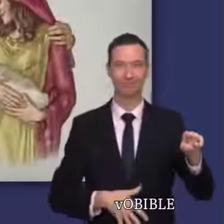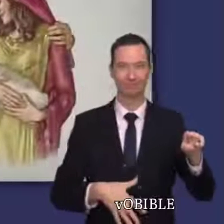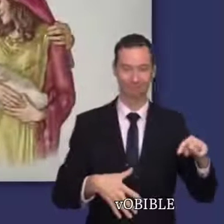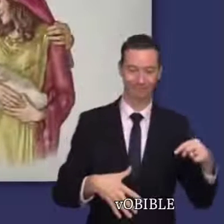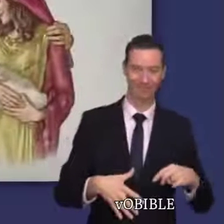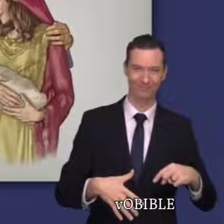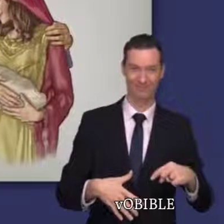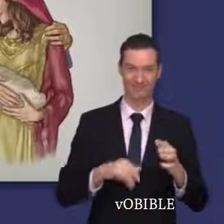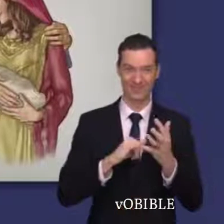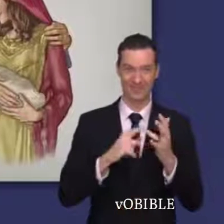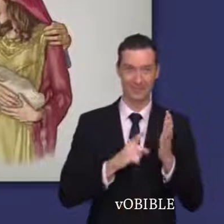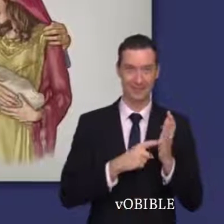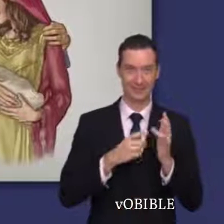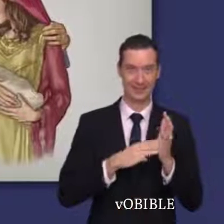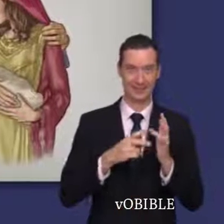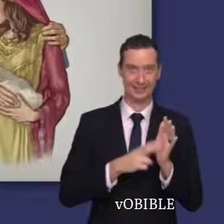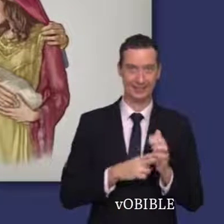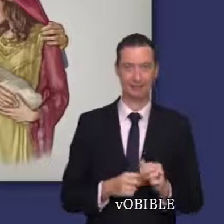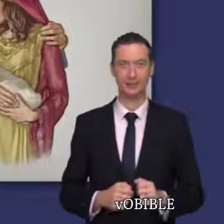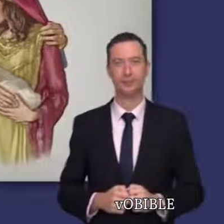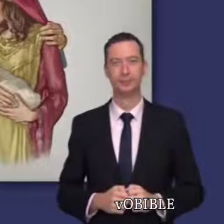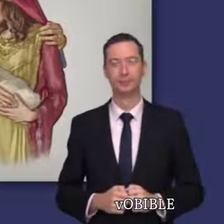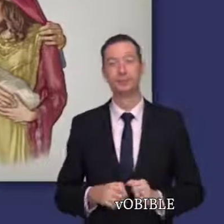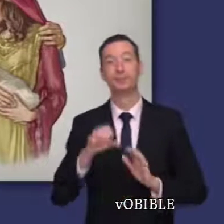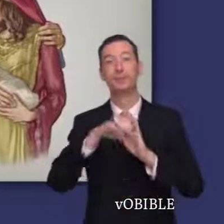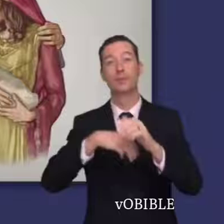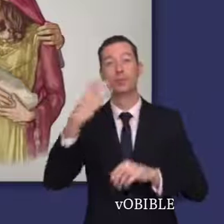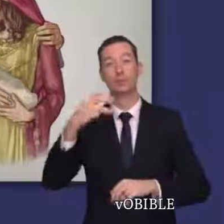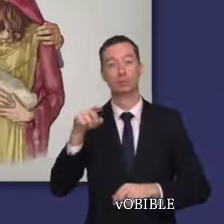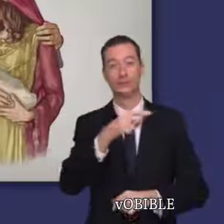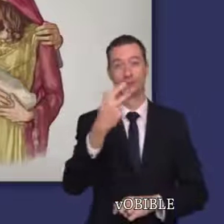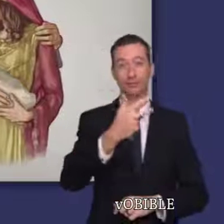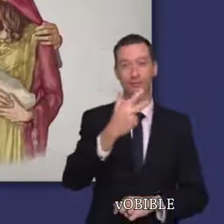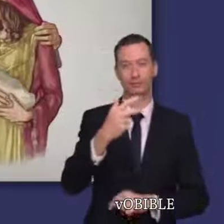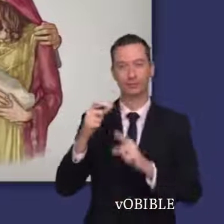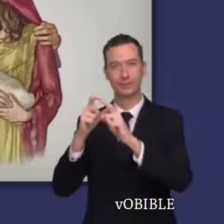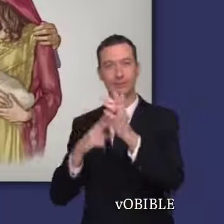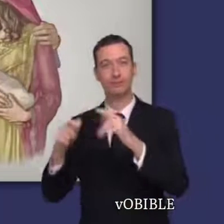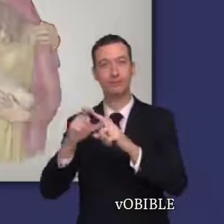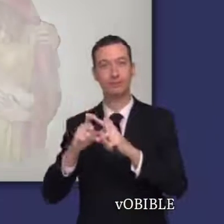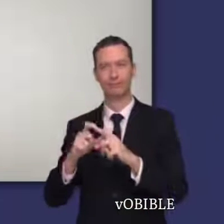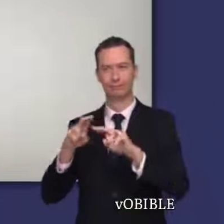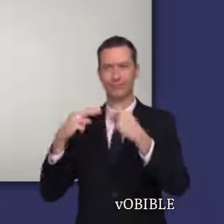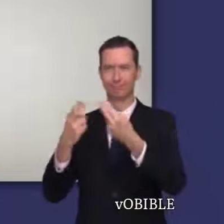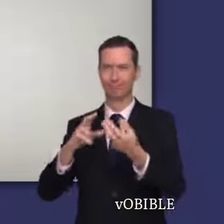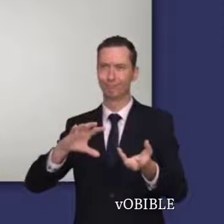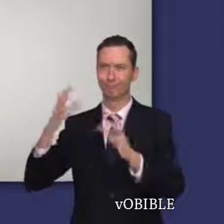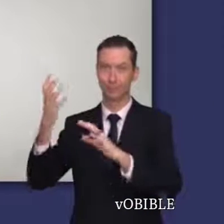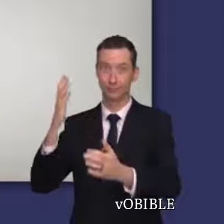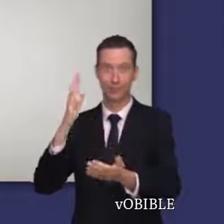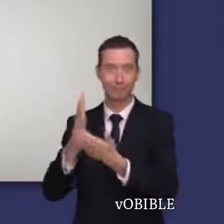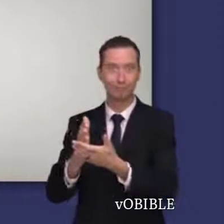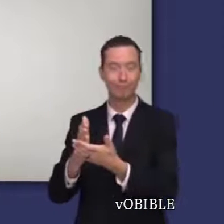Bathsheba, who is now David's wife, becomes pregnant again and gives birth to Solomon. In